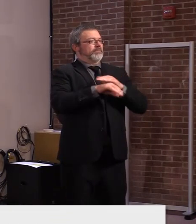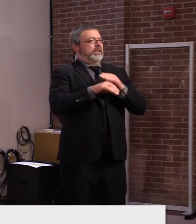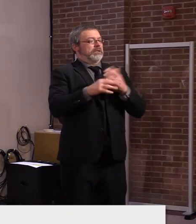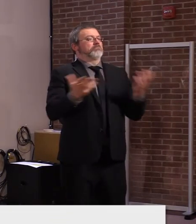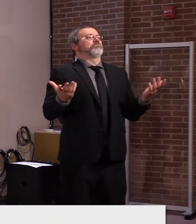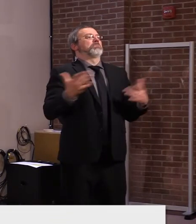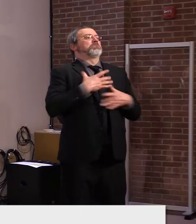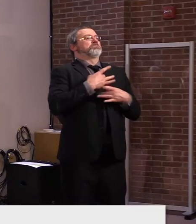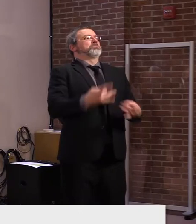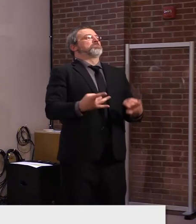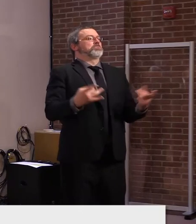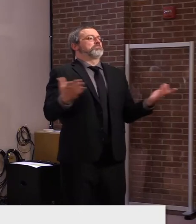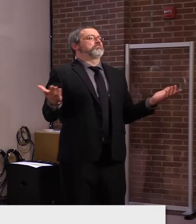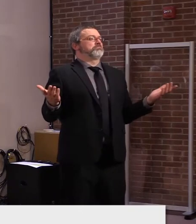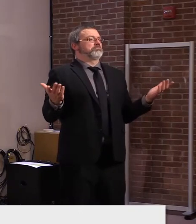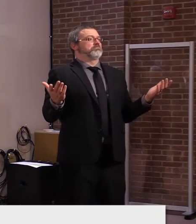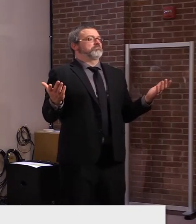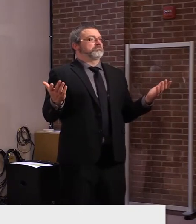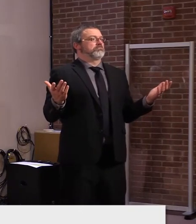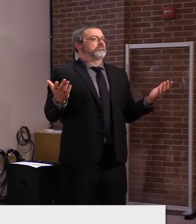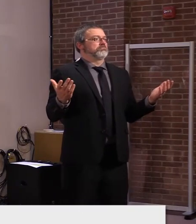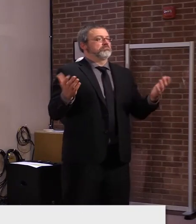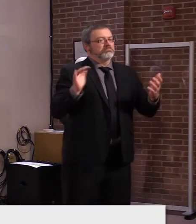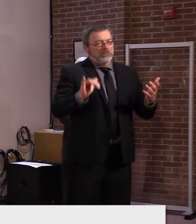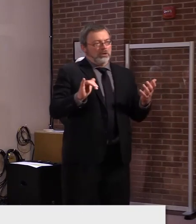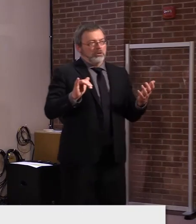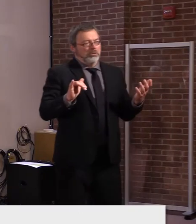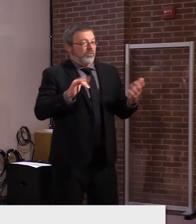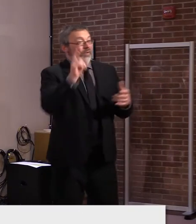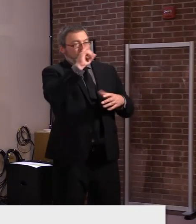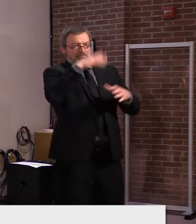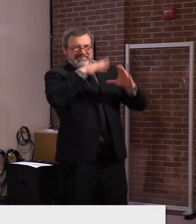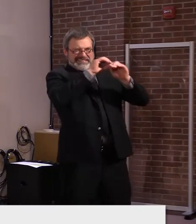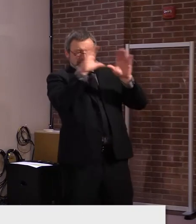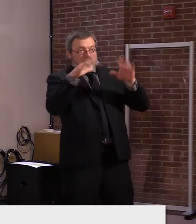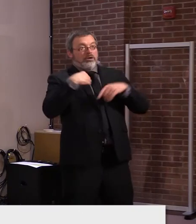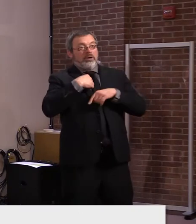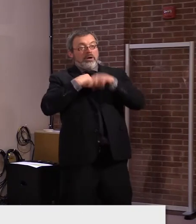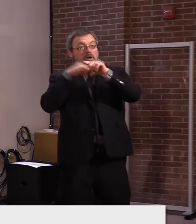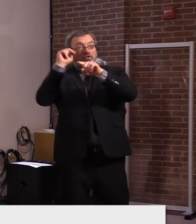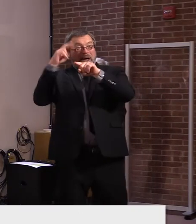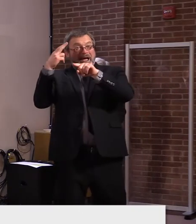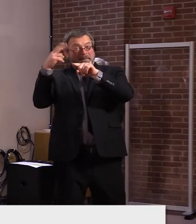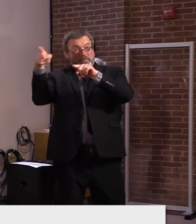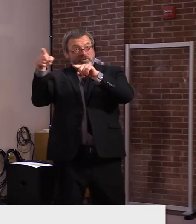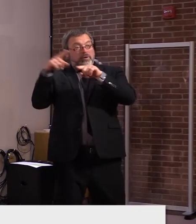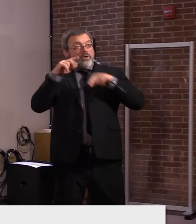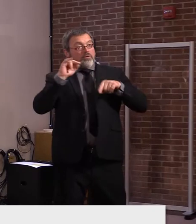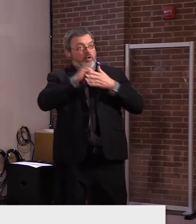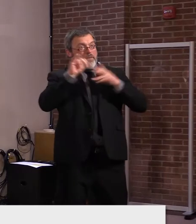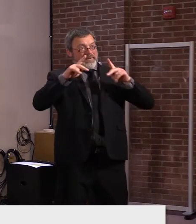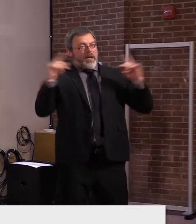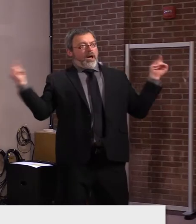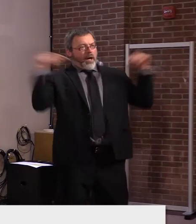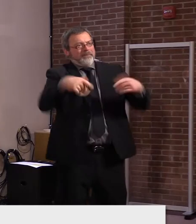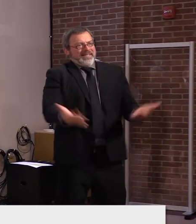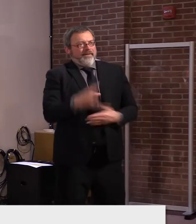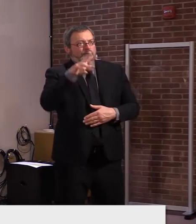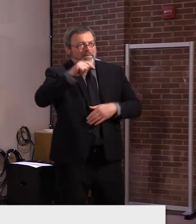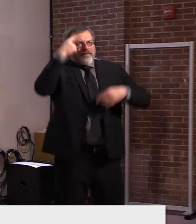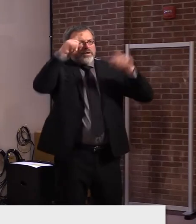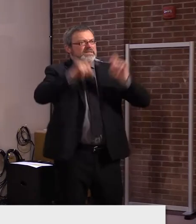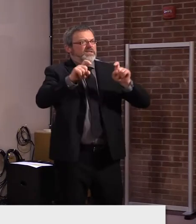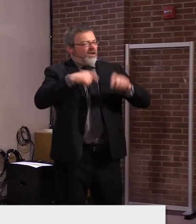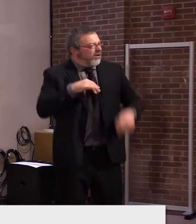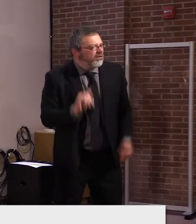seen at times there's 13, 14, 15 cases from out of state residents, and